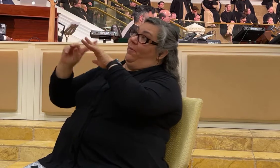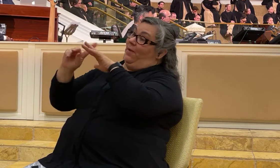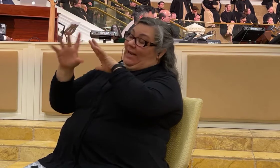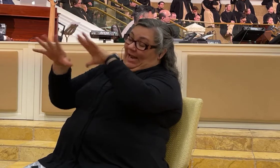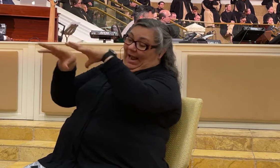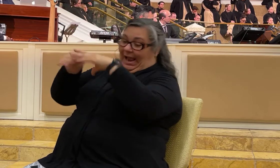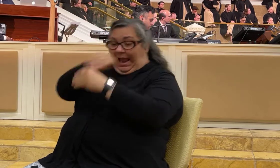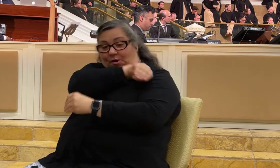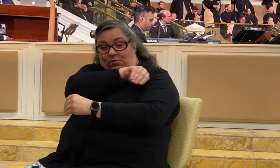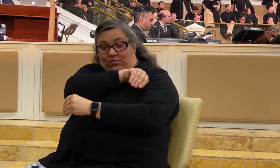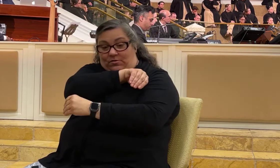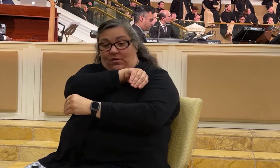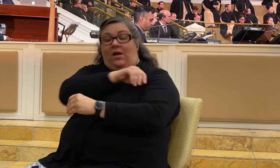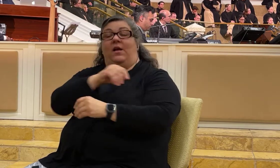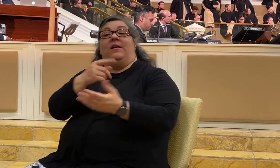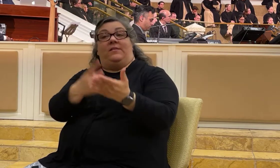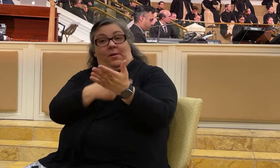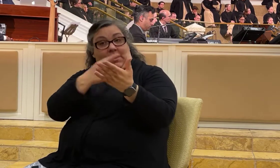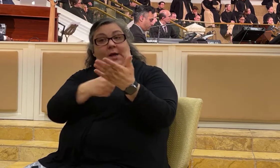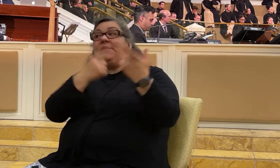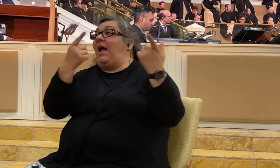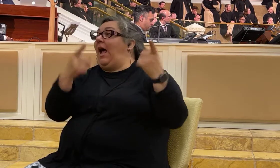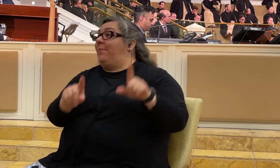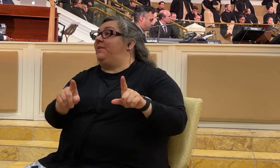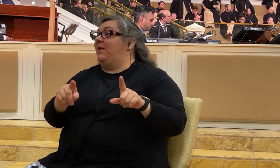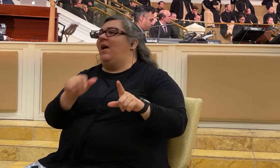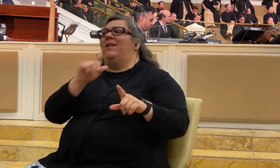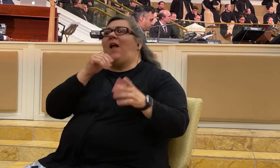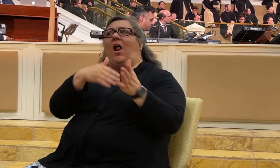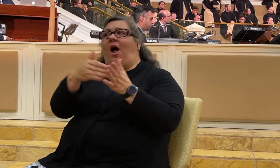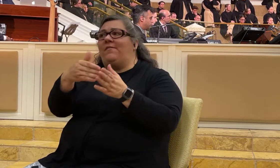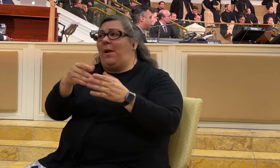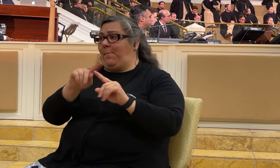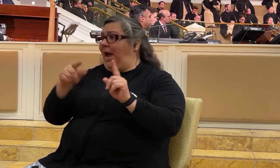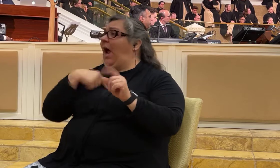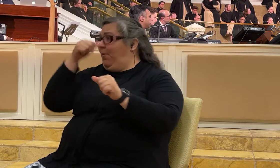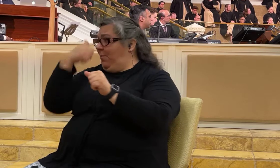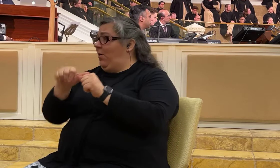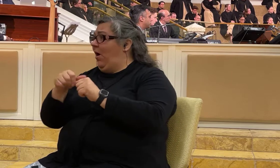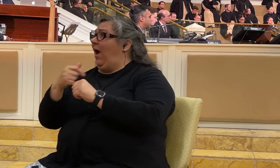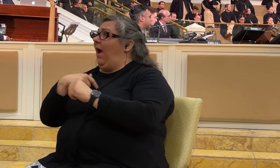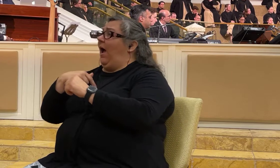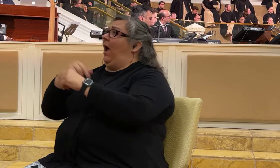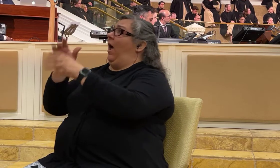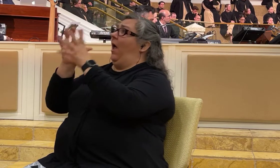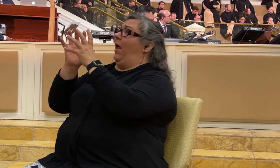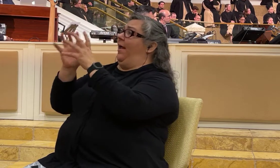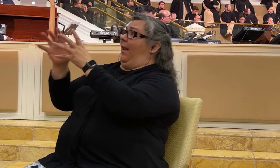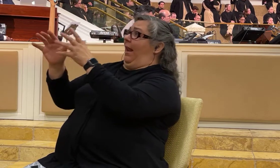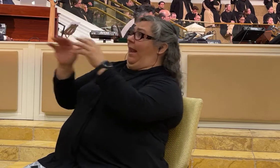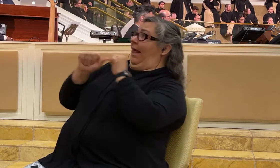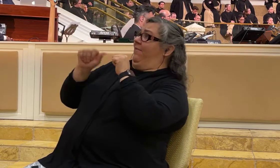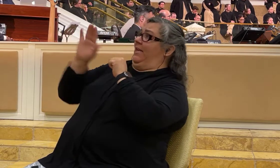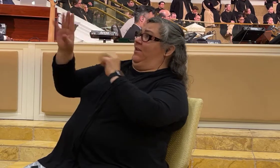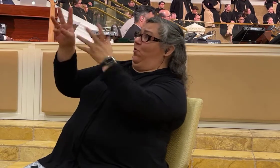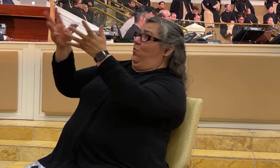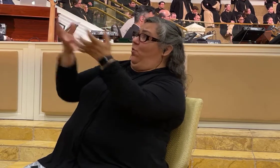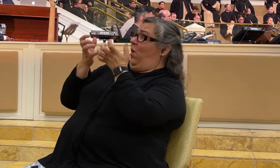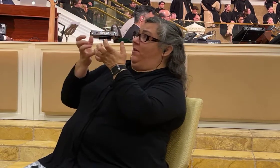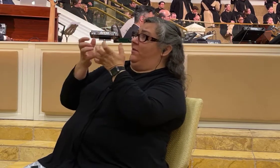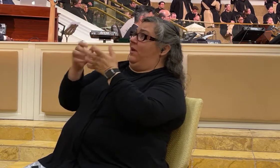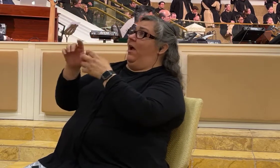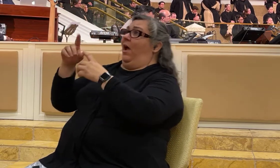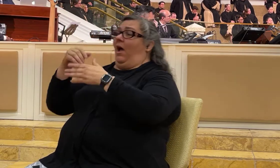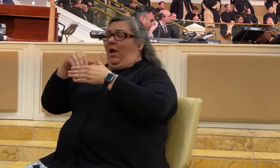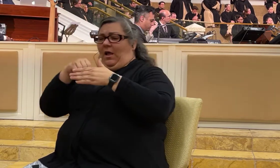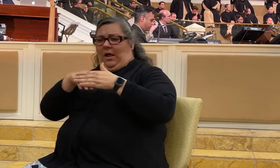but there have been a few times that I've done that. When I got out there by myself, I found out, my God, have mercy.